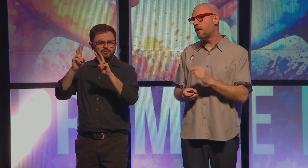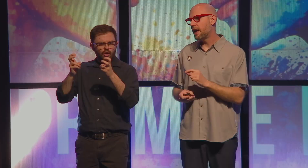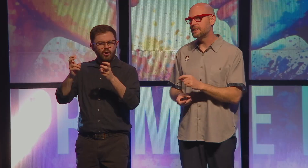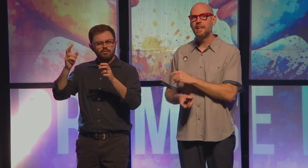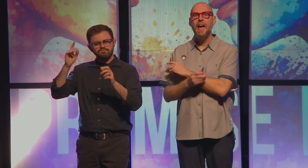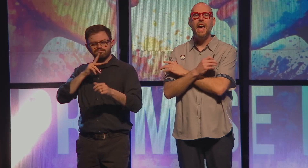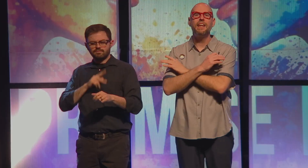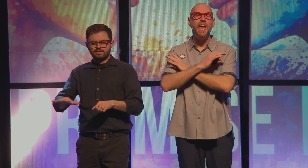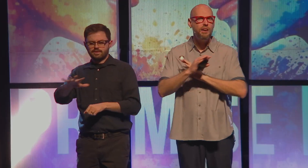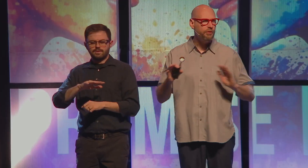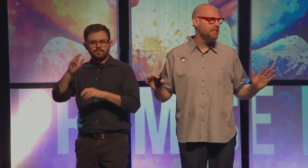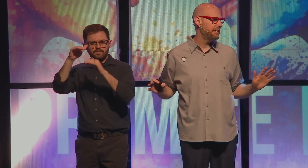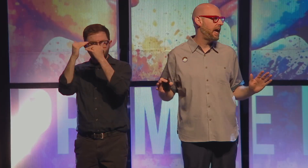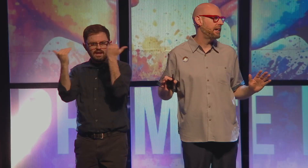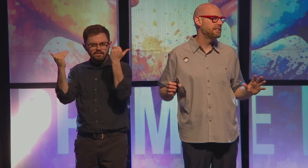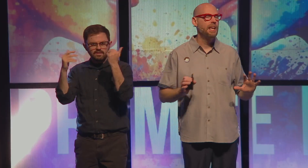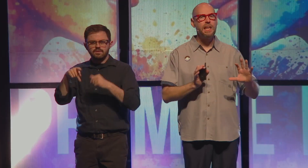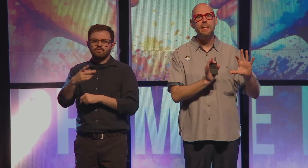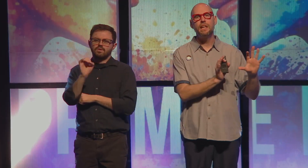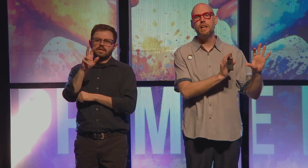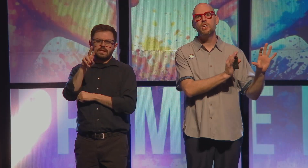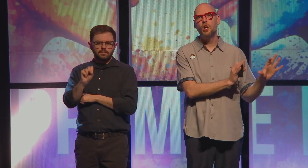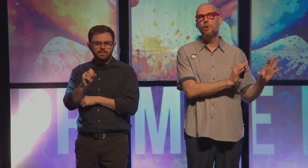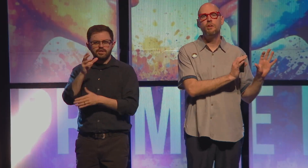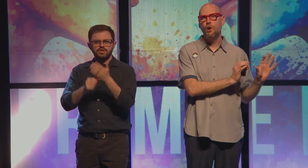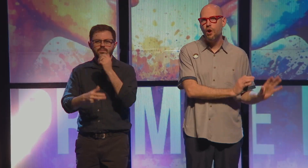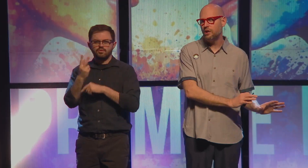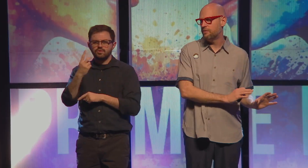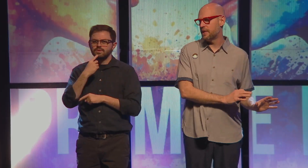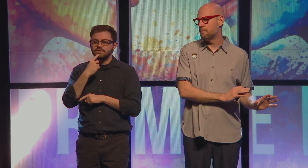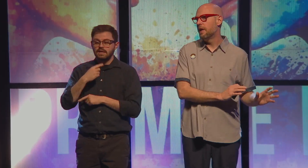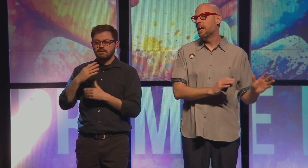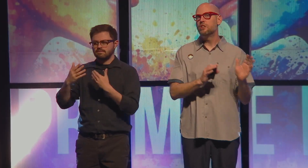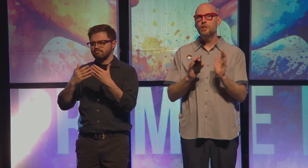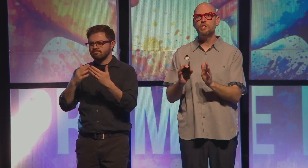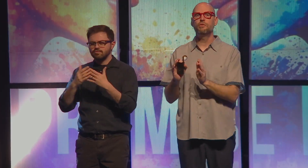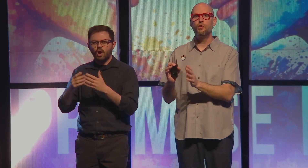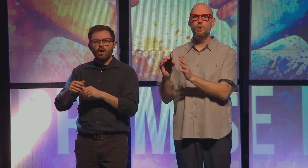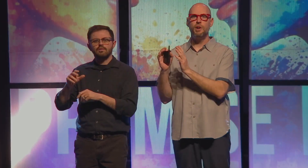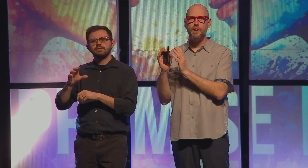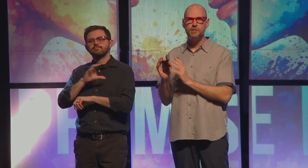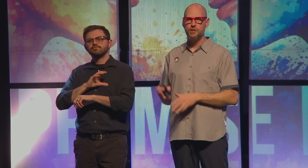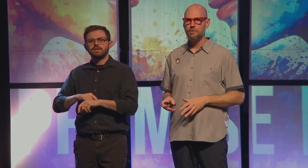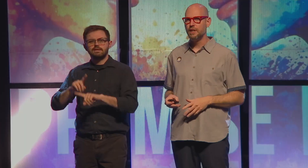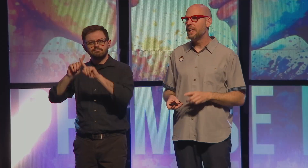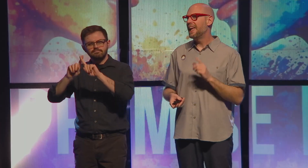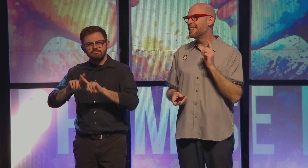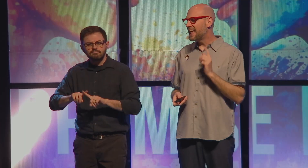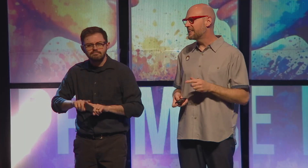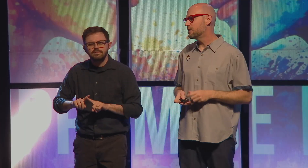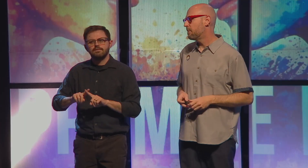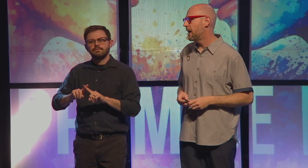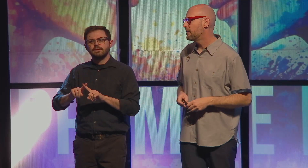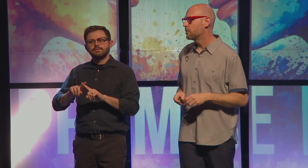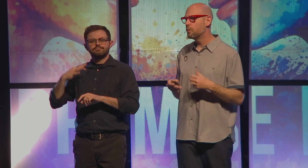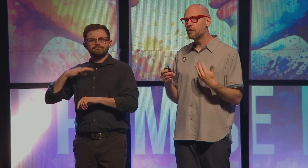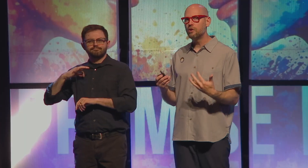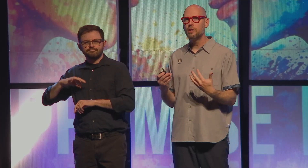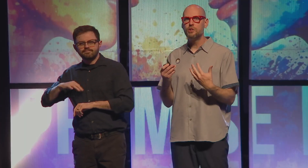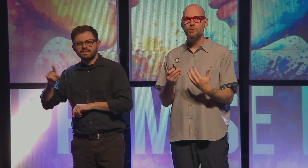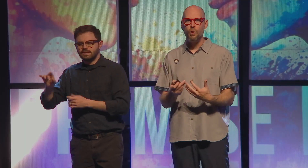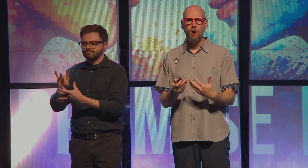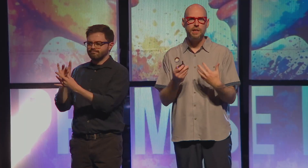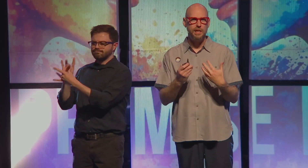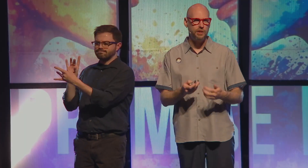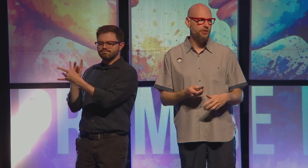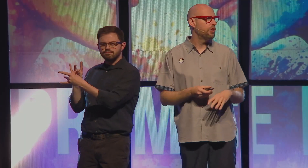though Christ had every status, he let go of all of them and took the form of a servant. And that's the path that we're